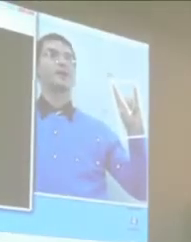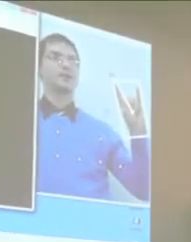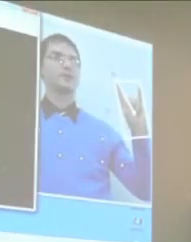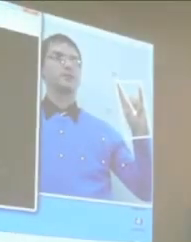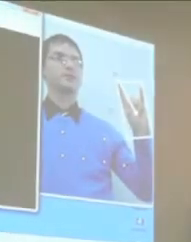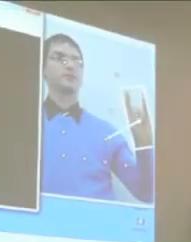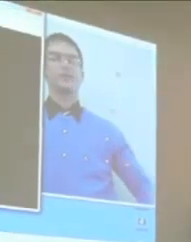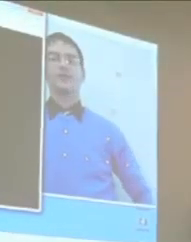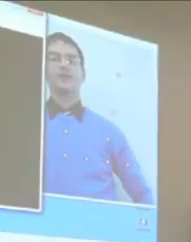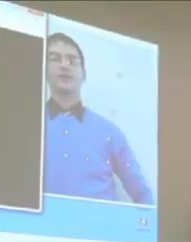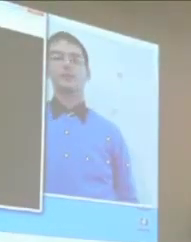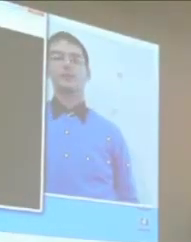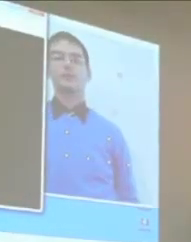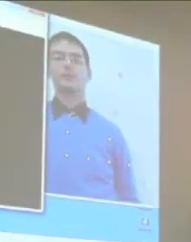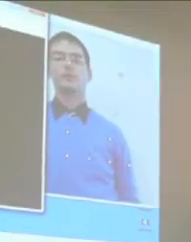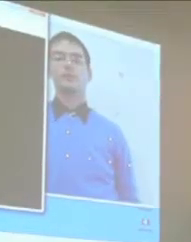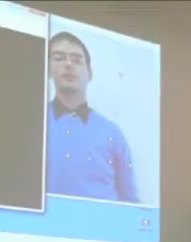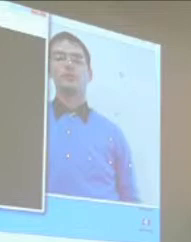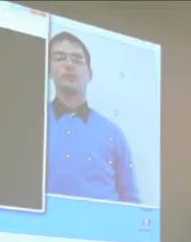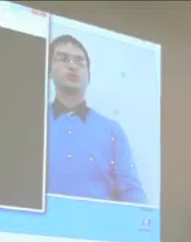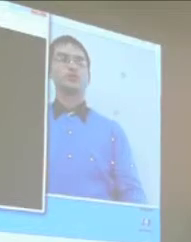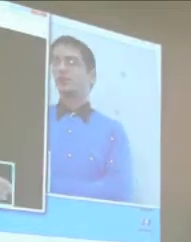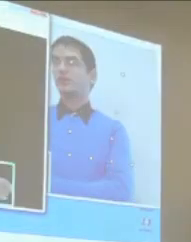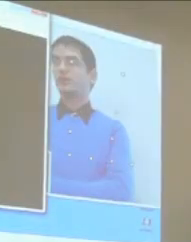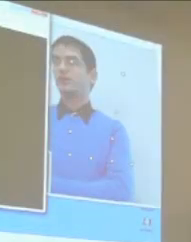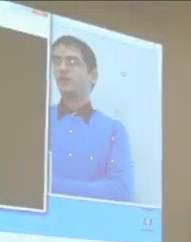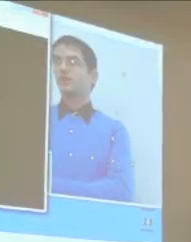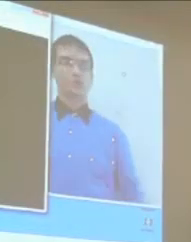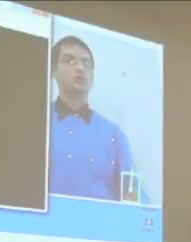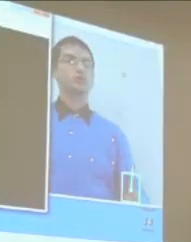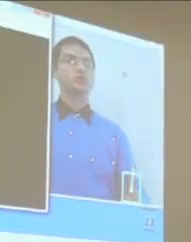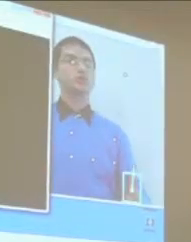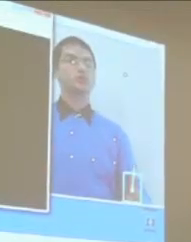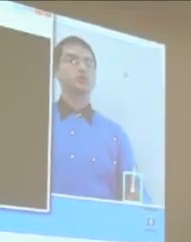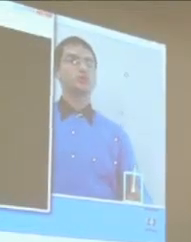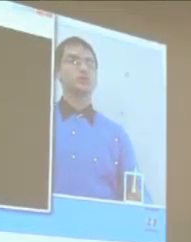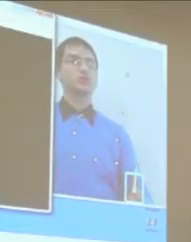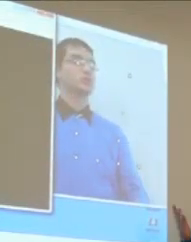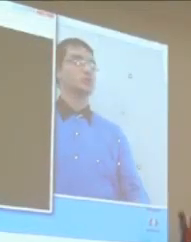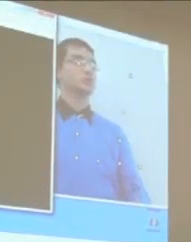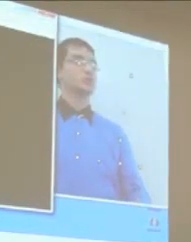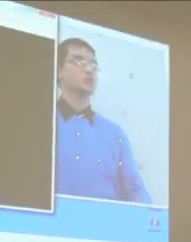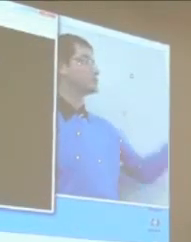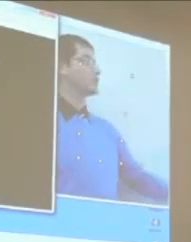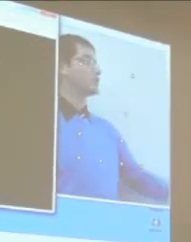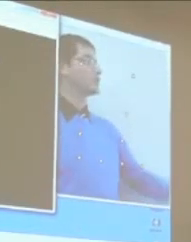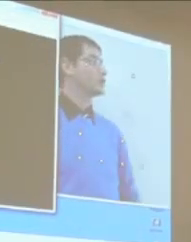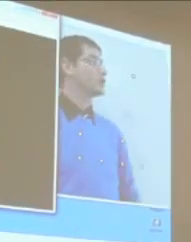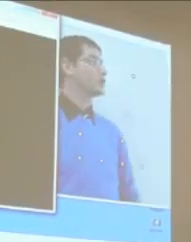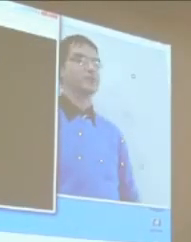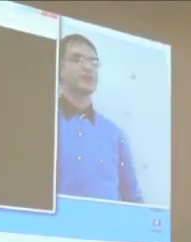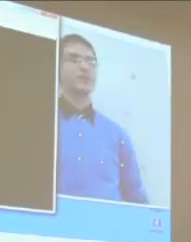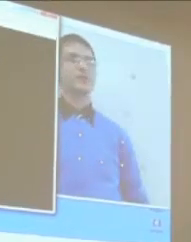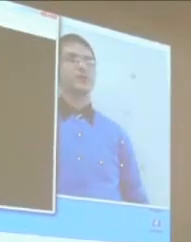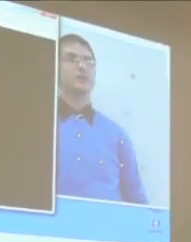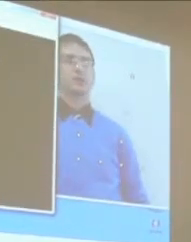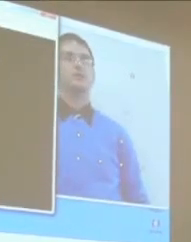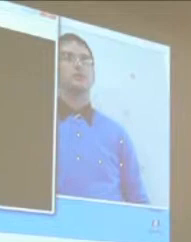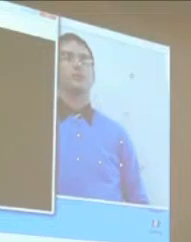um but this is as Ernesto said we've this new algorithm that's increased our our ability to detect skin really